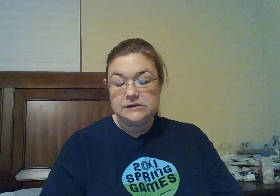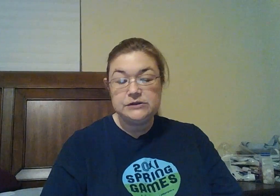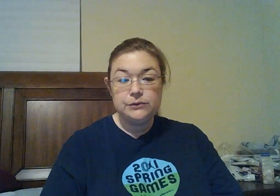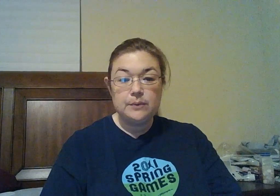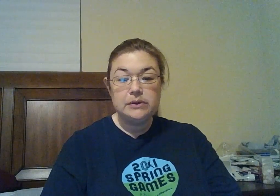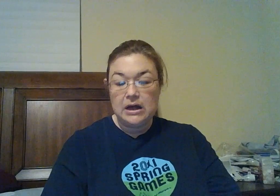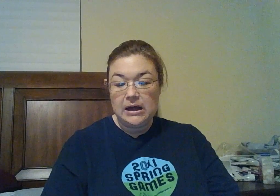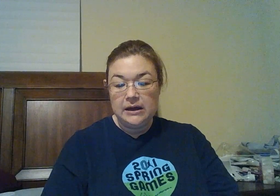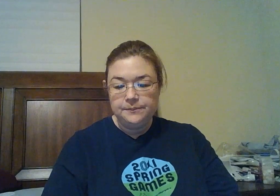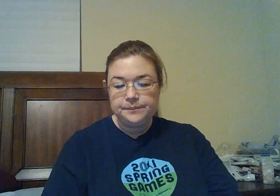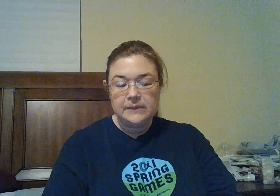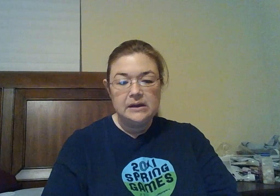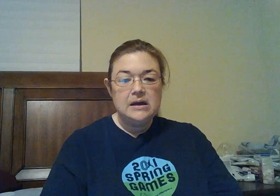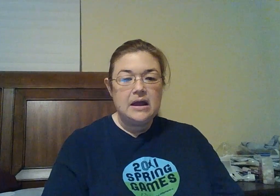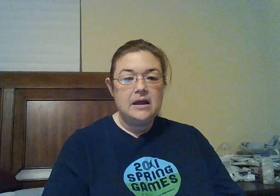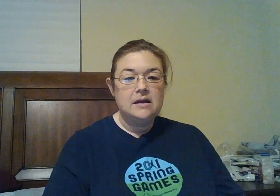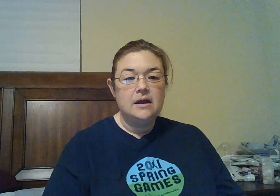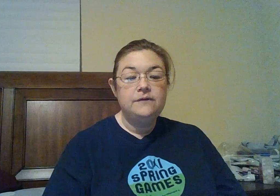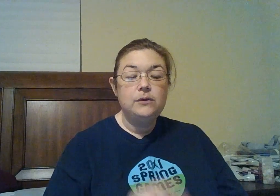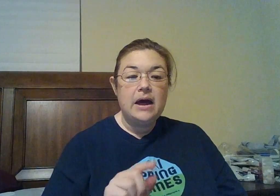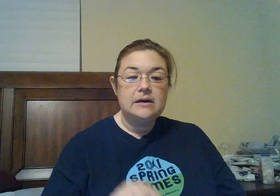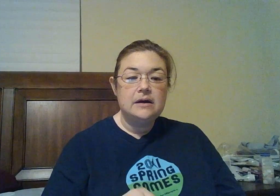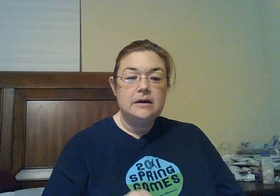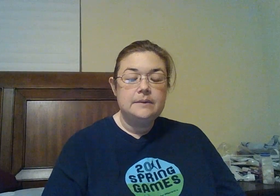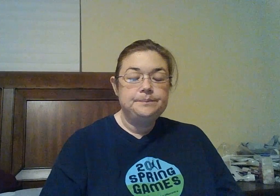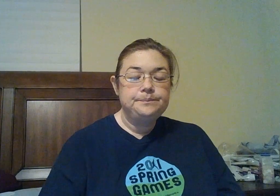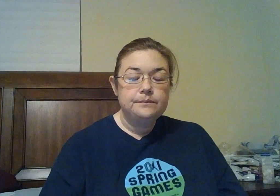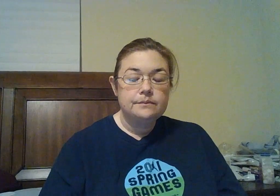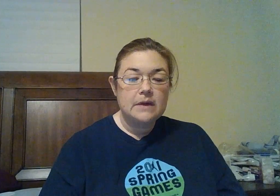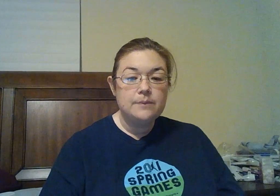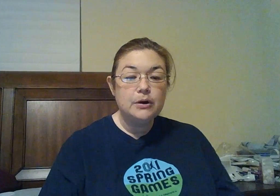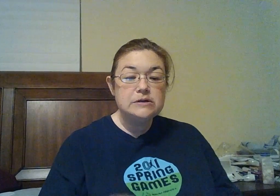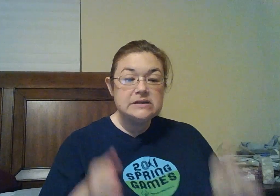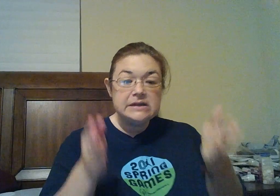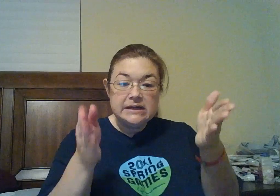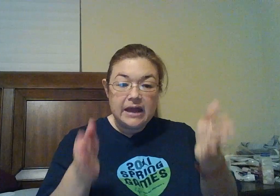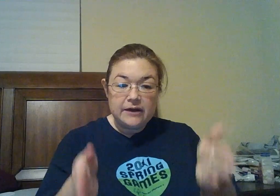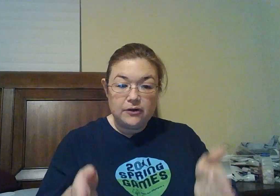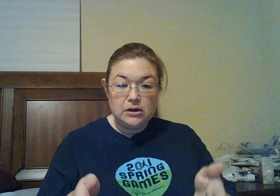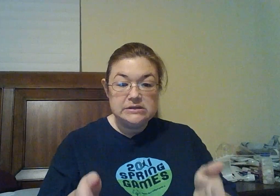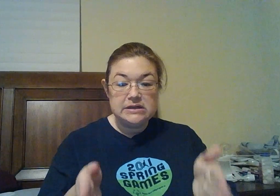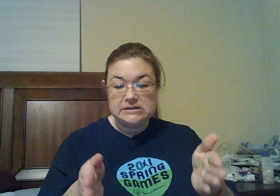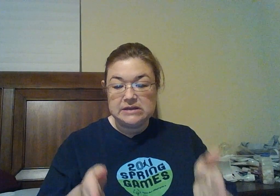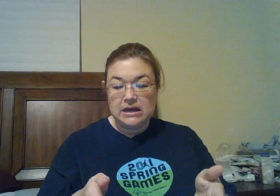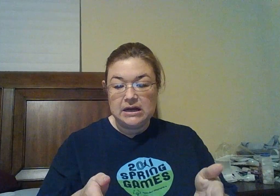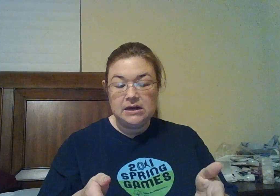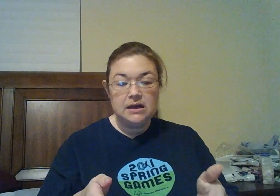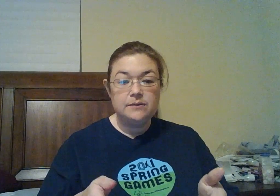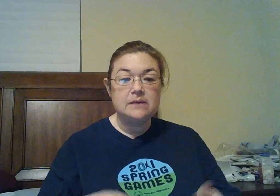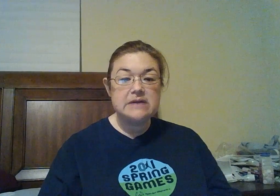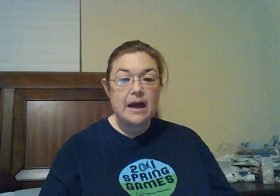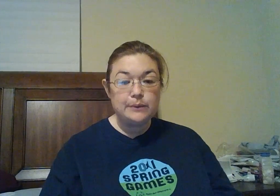to apply, and if you add a person indicator onto this sign, it becomes